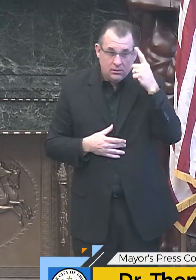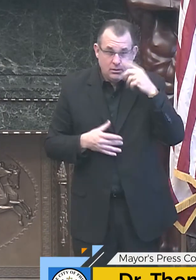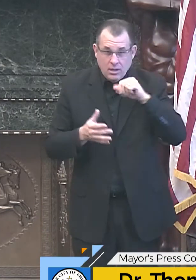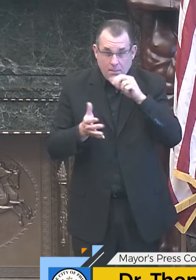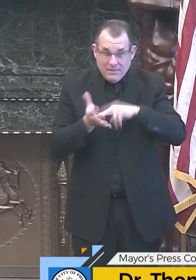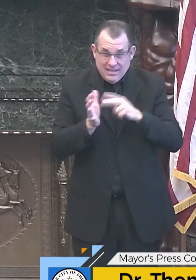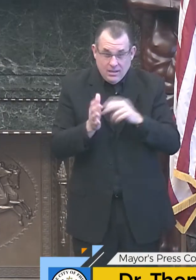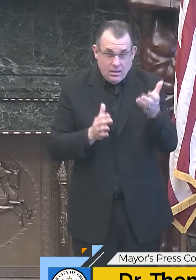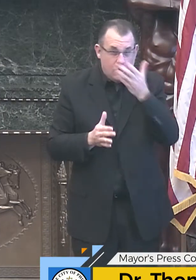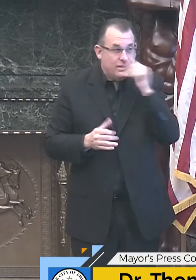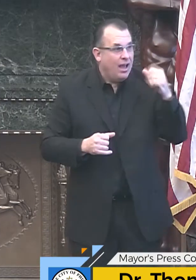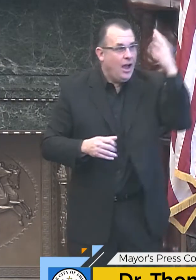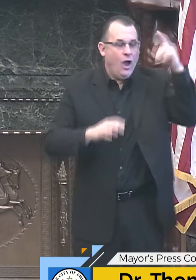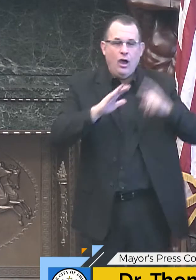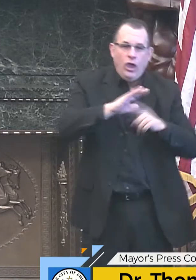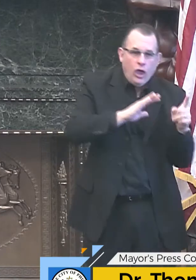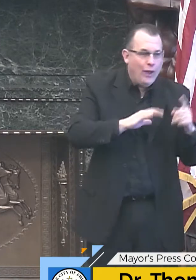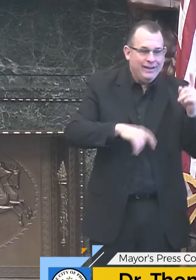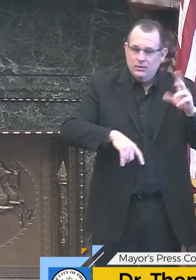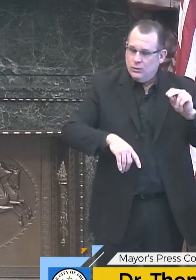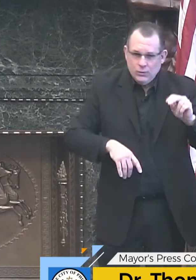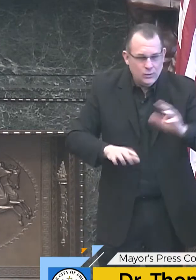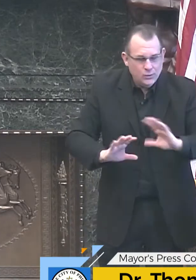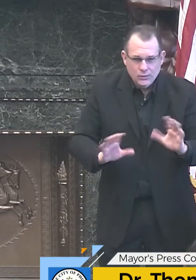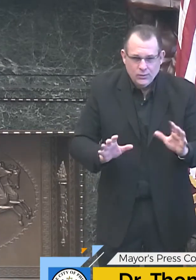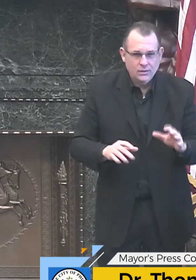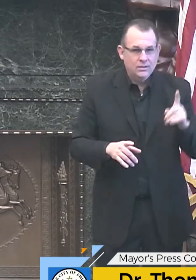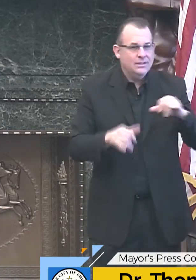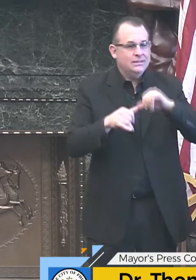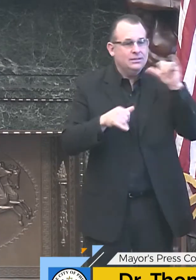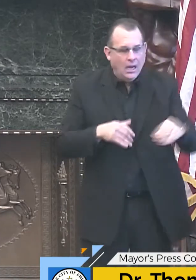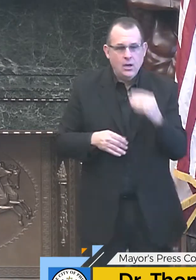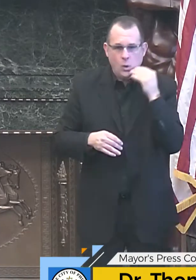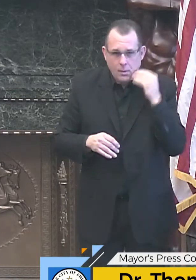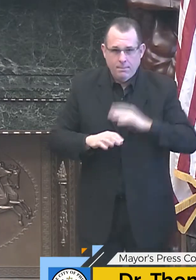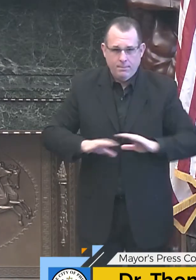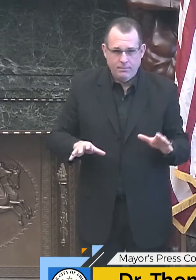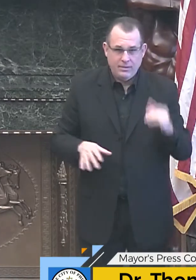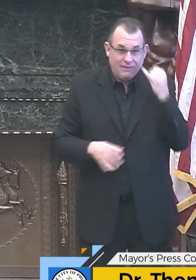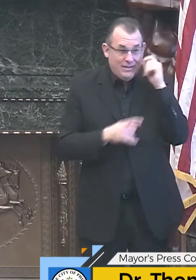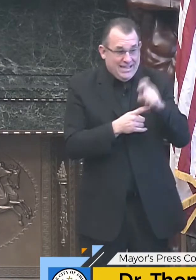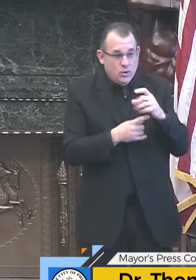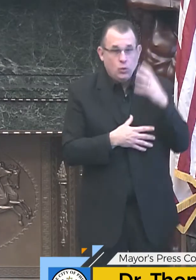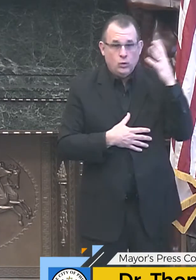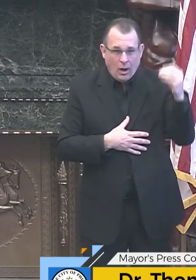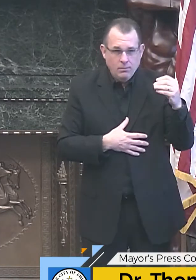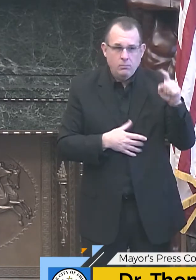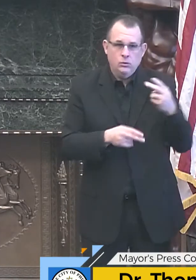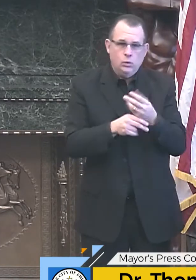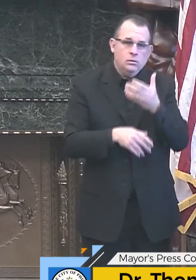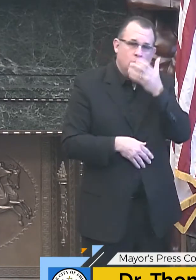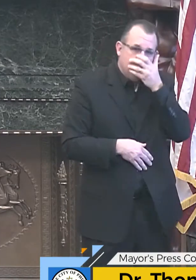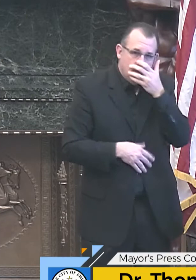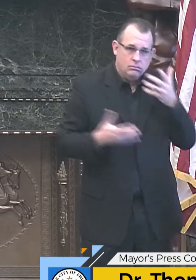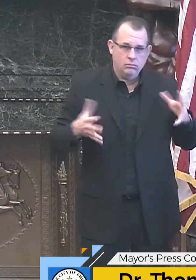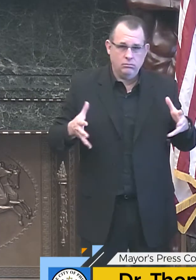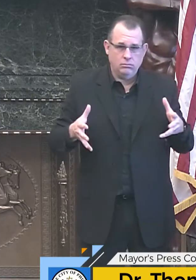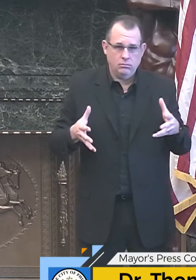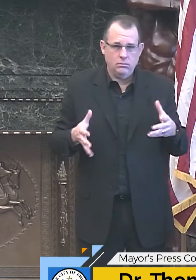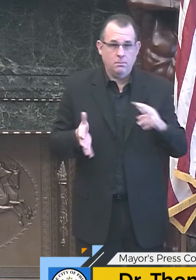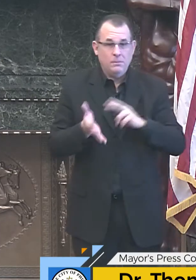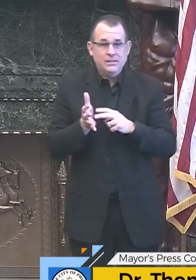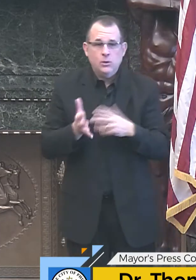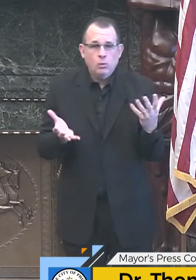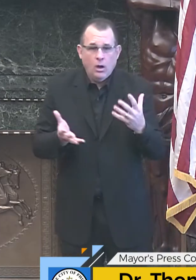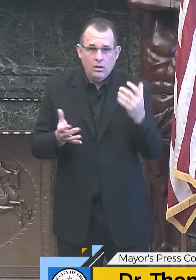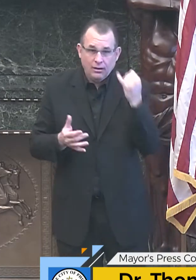more. The recommendation is still for people to stay home unless they absolutely have to leave the home. What does this do? By wearing